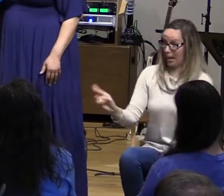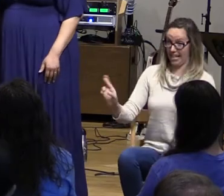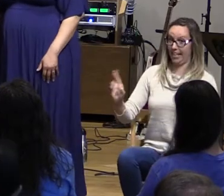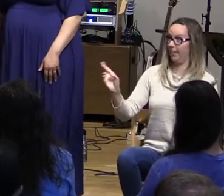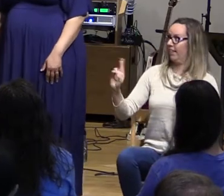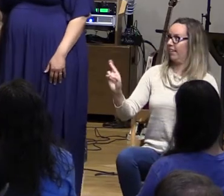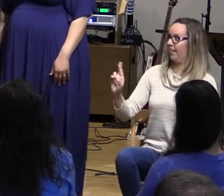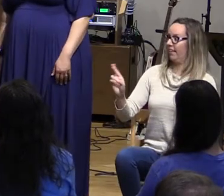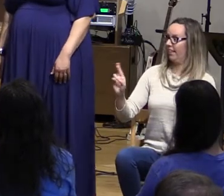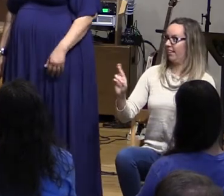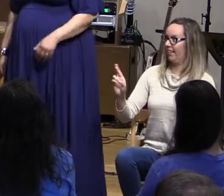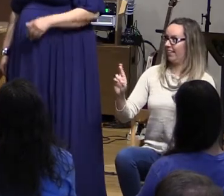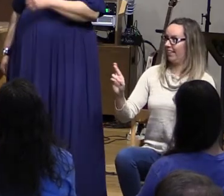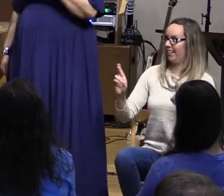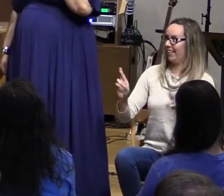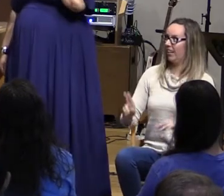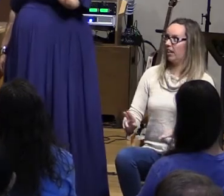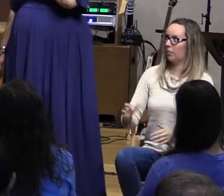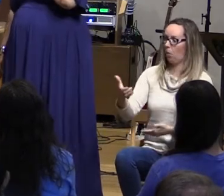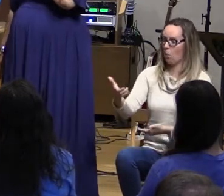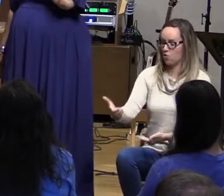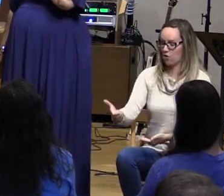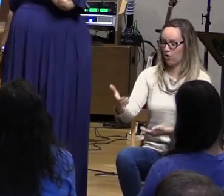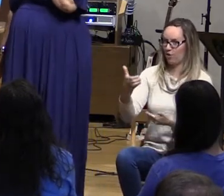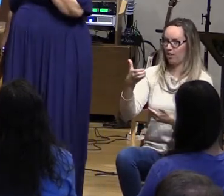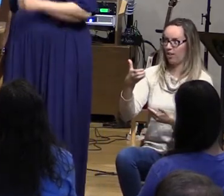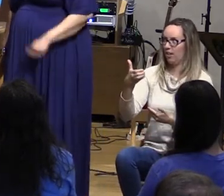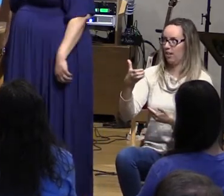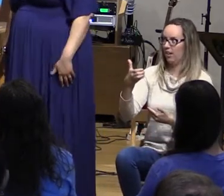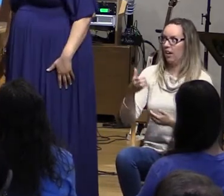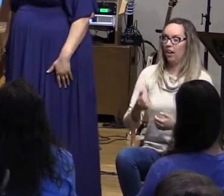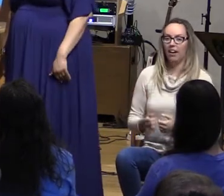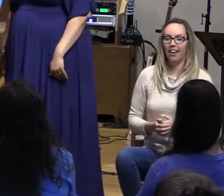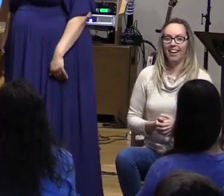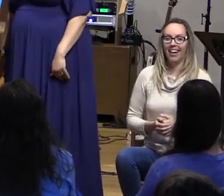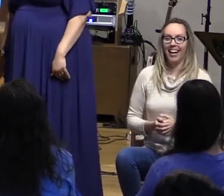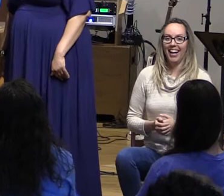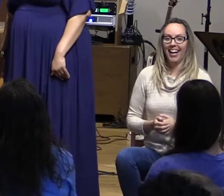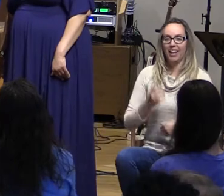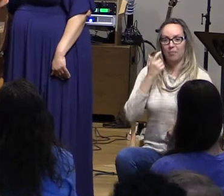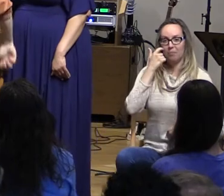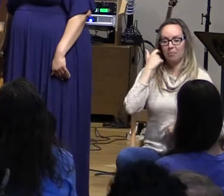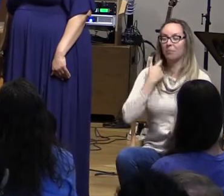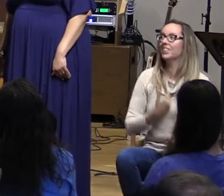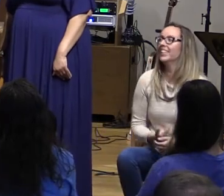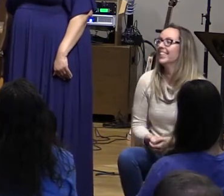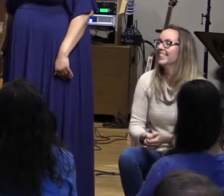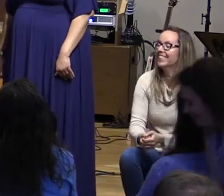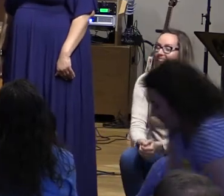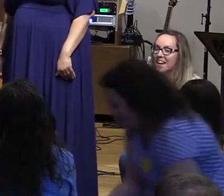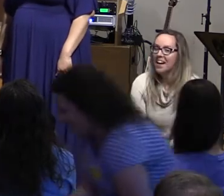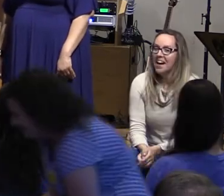ready? I'm going to hold you like this. Oh, ha, ha, ha.